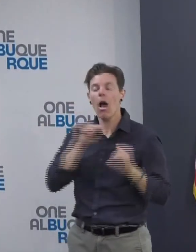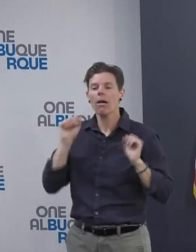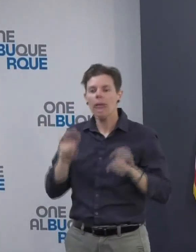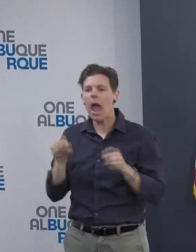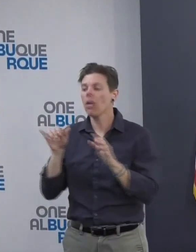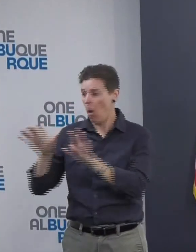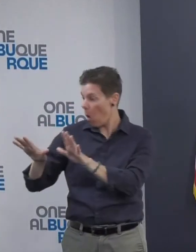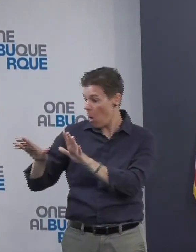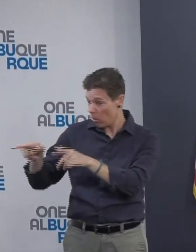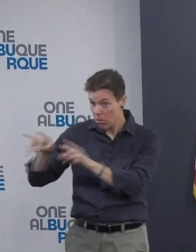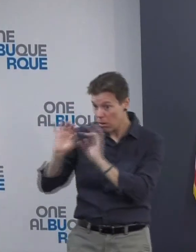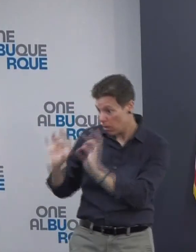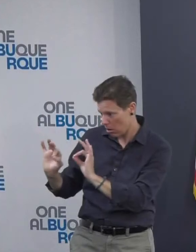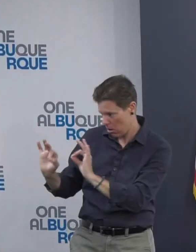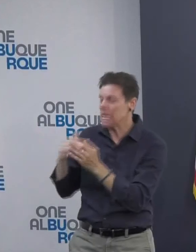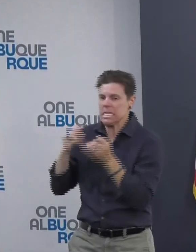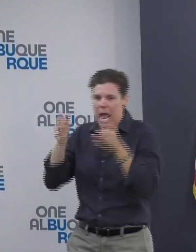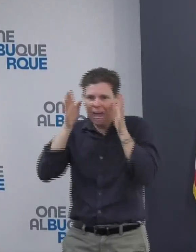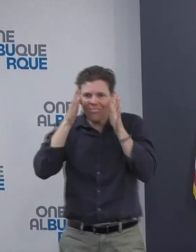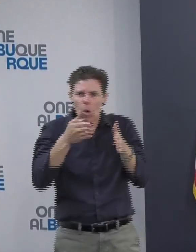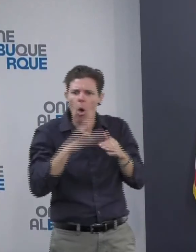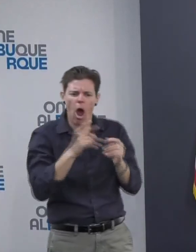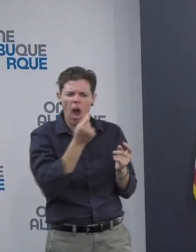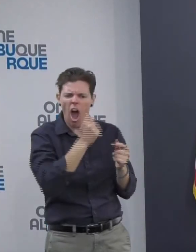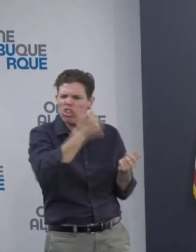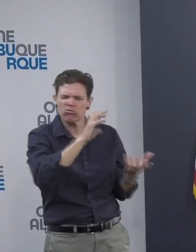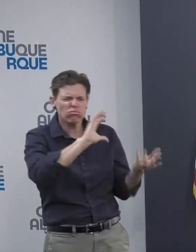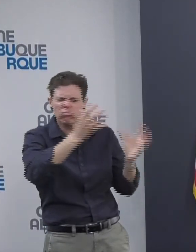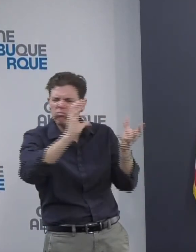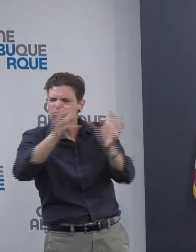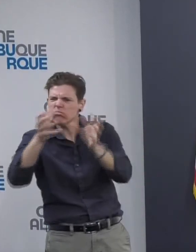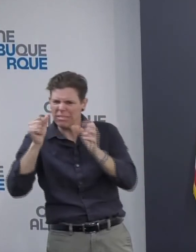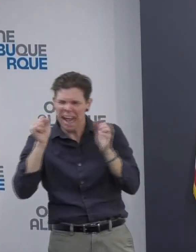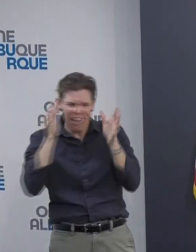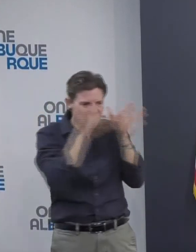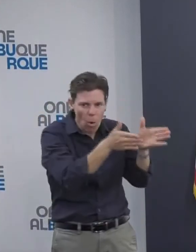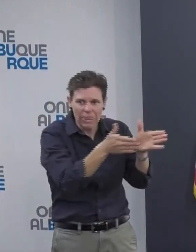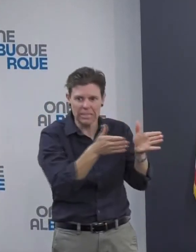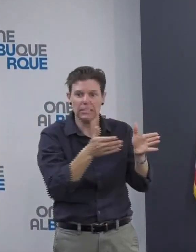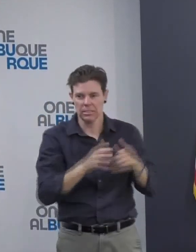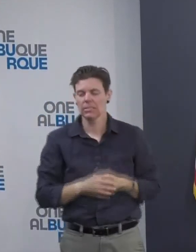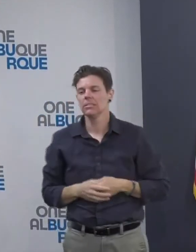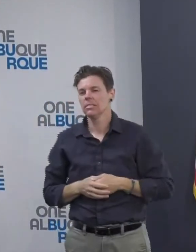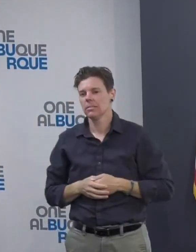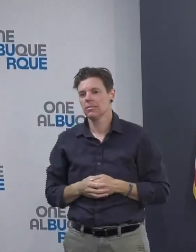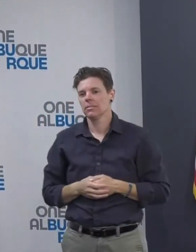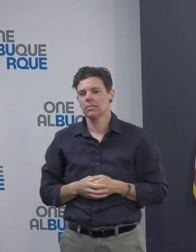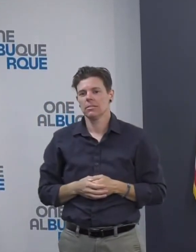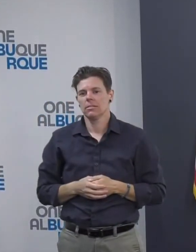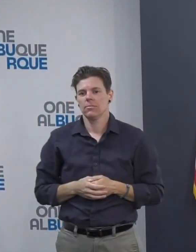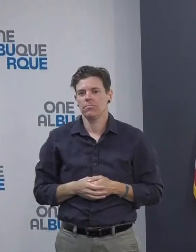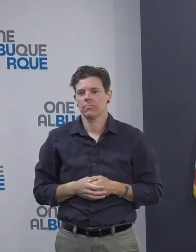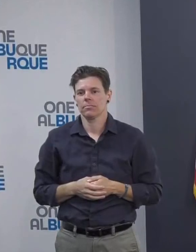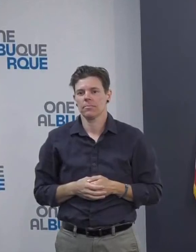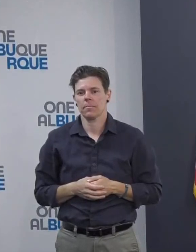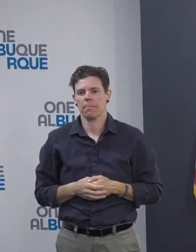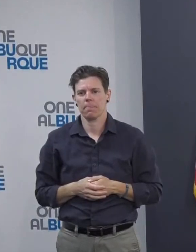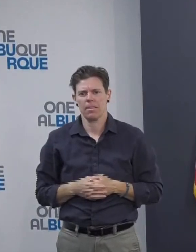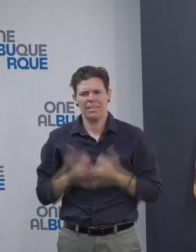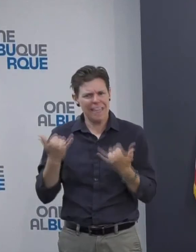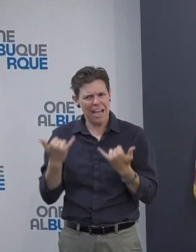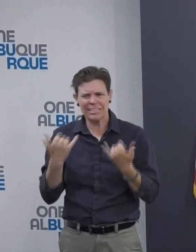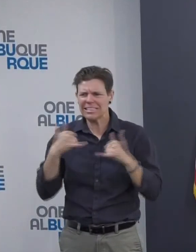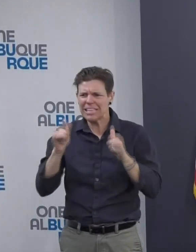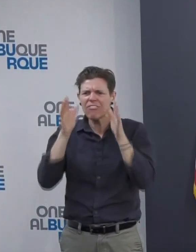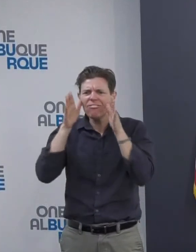with crime issues. A couple of things that they worked on. We continue to work on our street racing operation. I'm going to go over